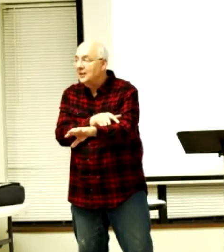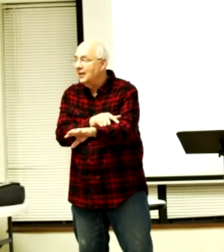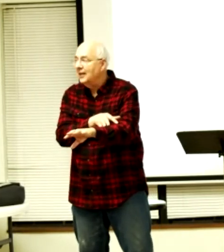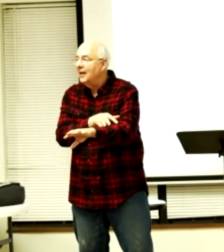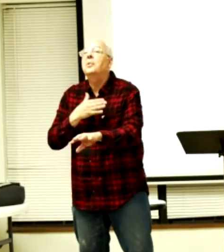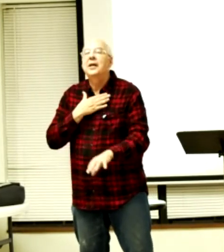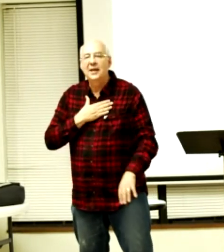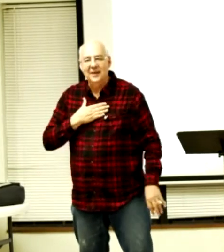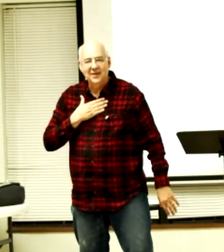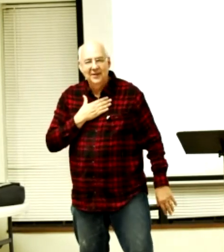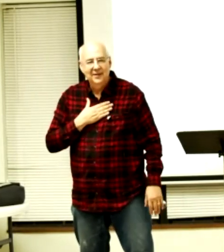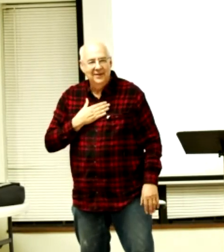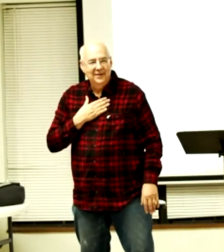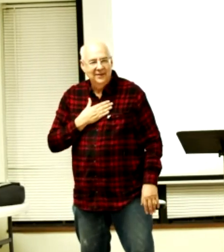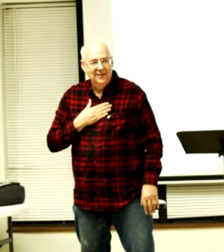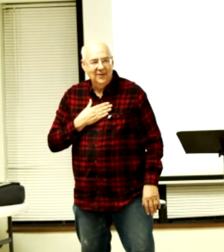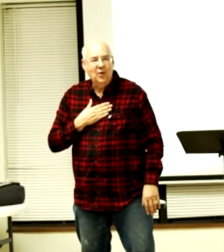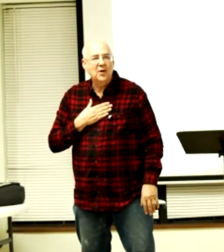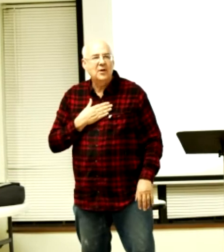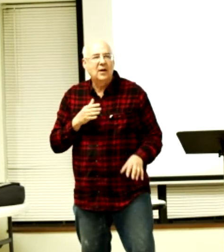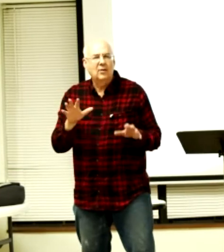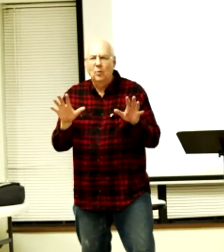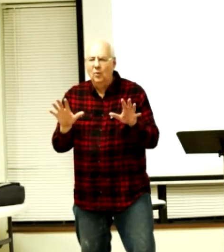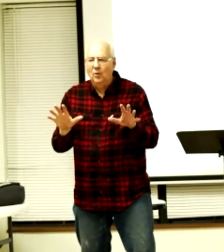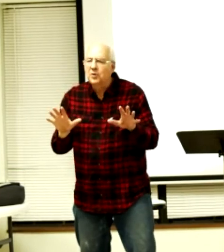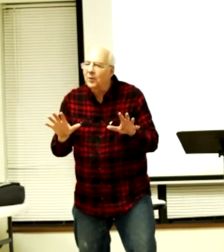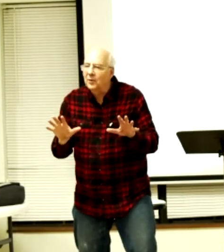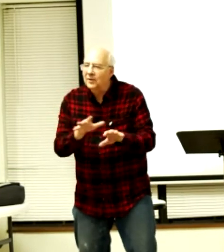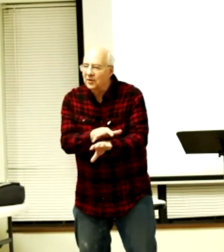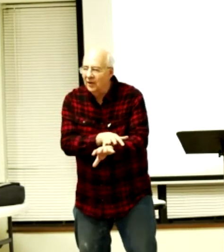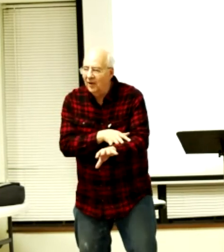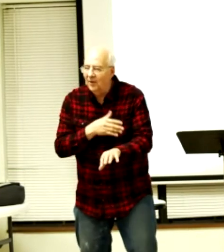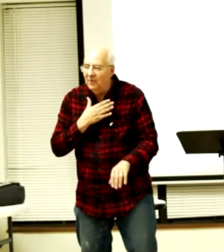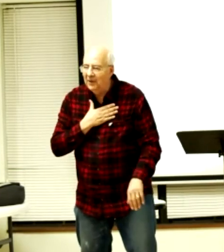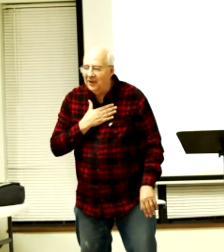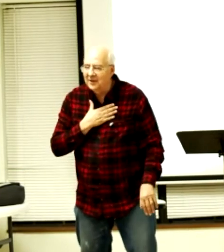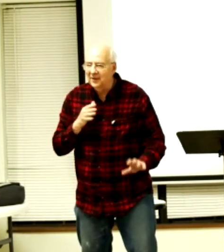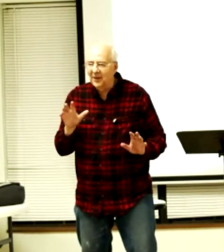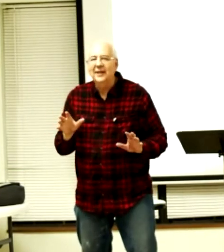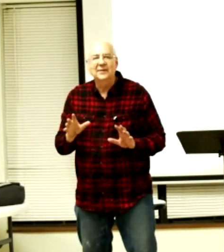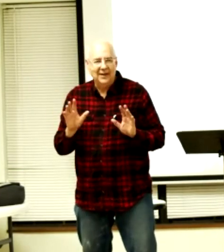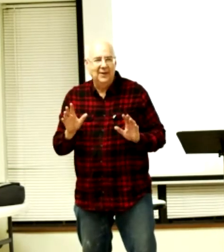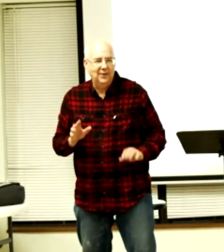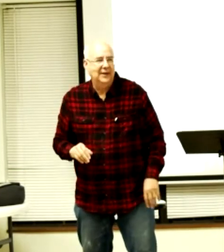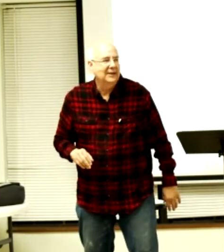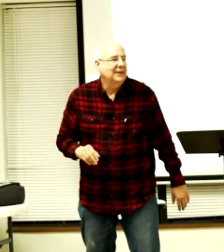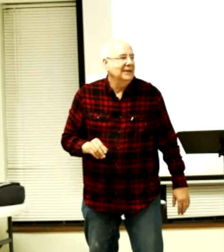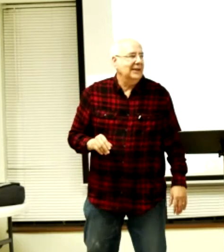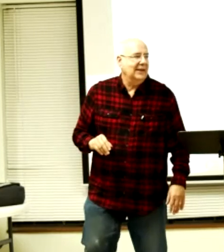please, please, or you can go whoa, so slow, please. Okay, that kind of thing. All right,